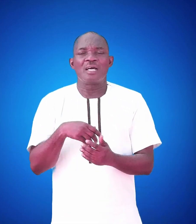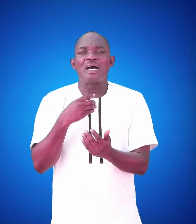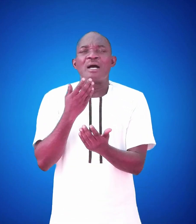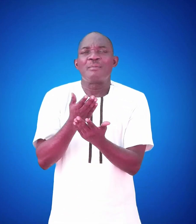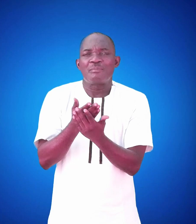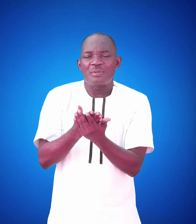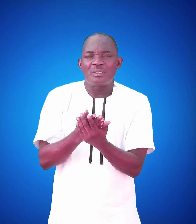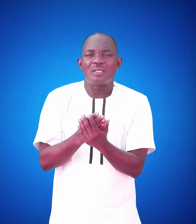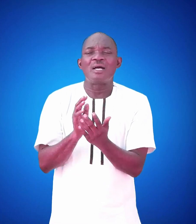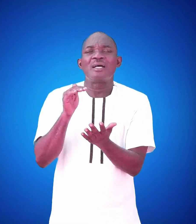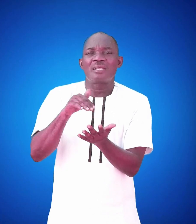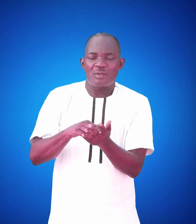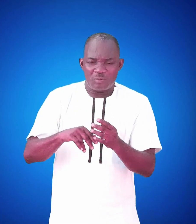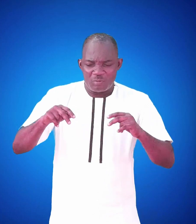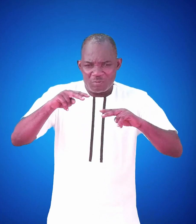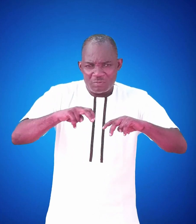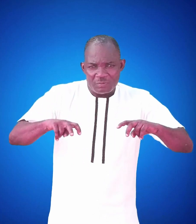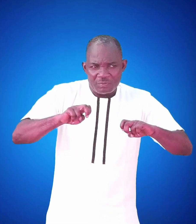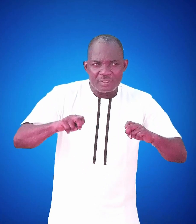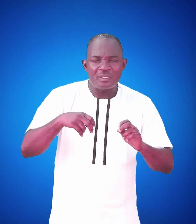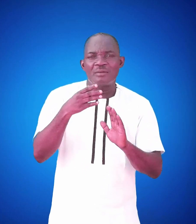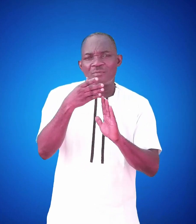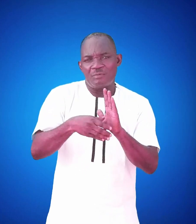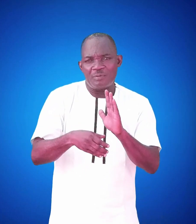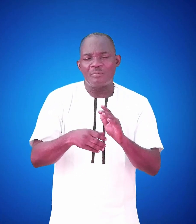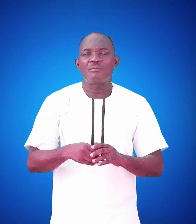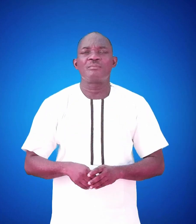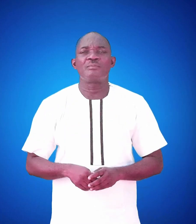Appeal or review form.